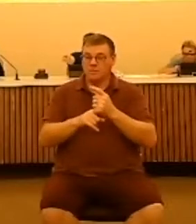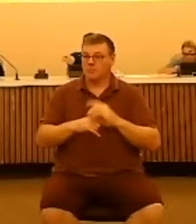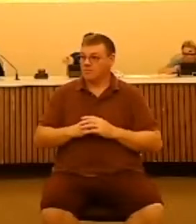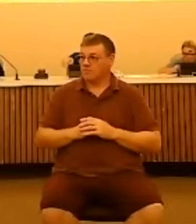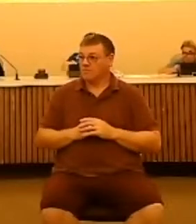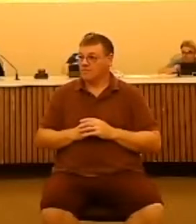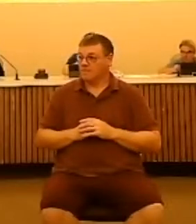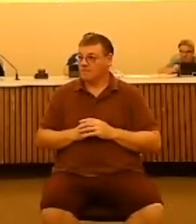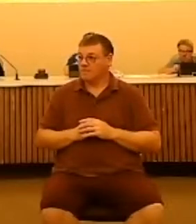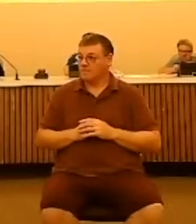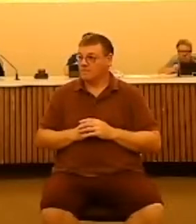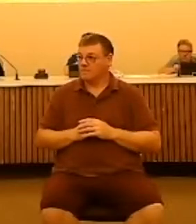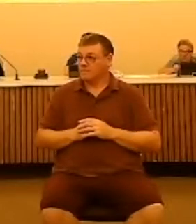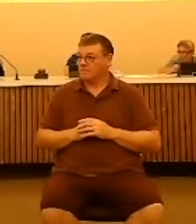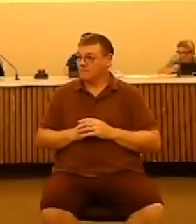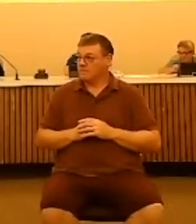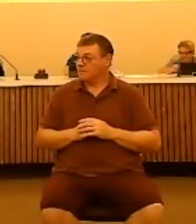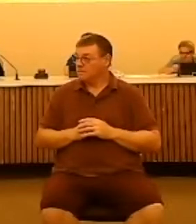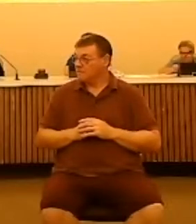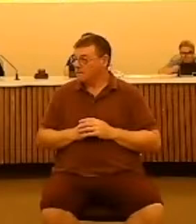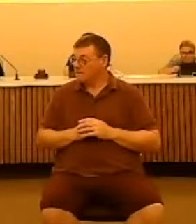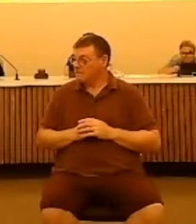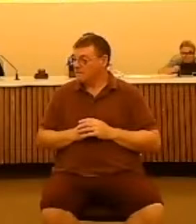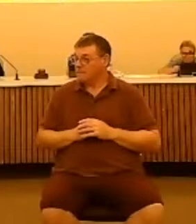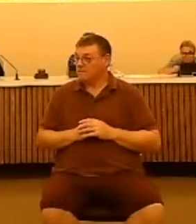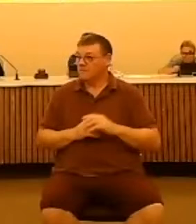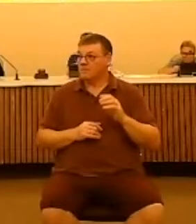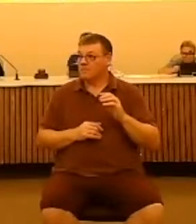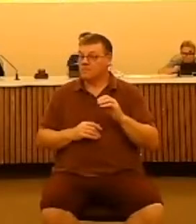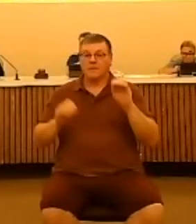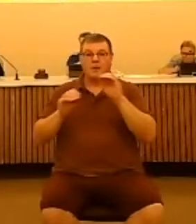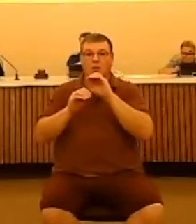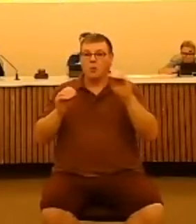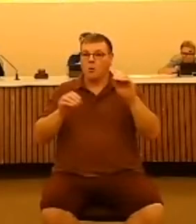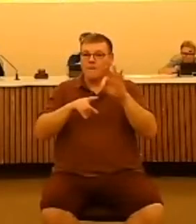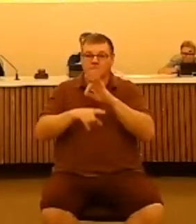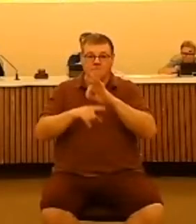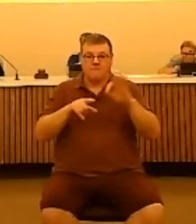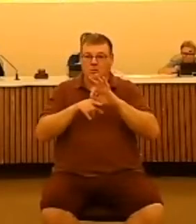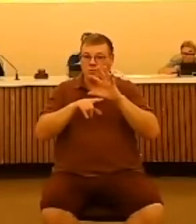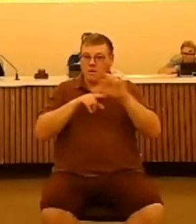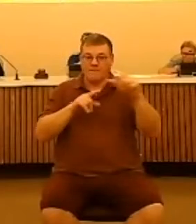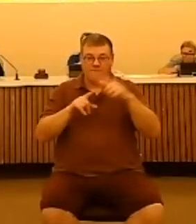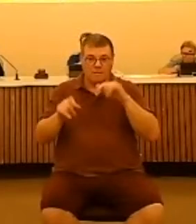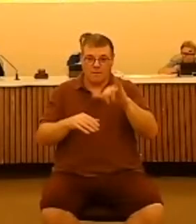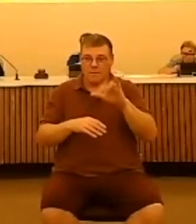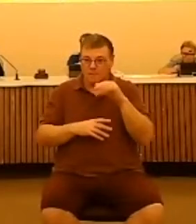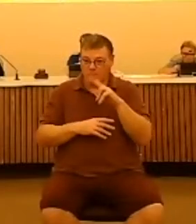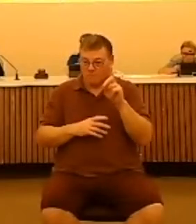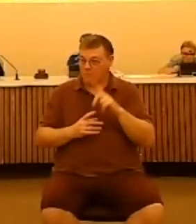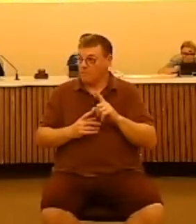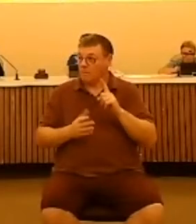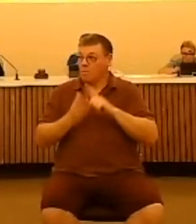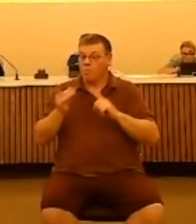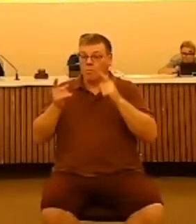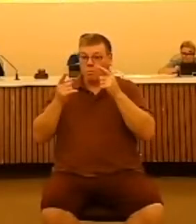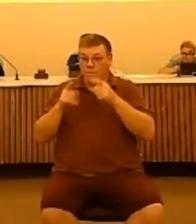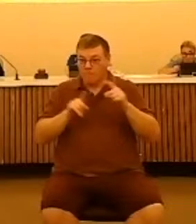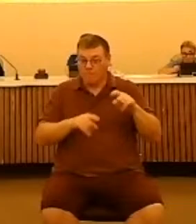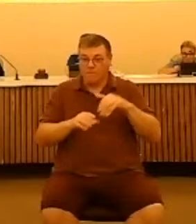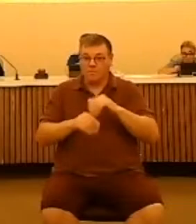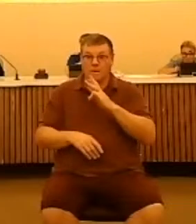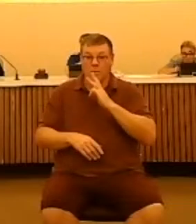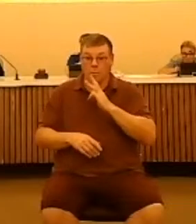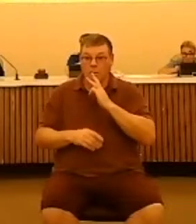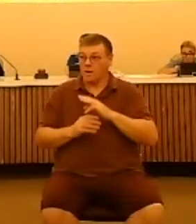right there. There is no functioning outlet from that Right. pond. What's happening is the water in that